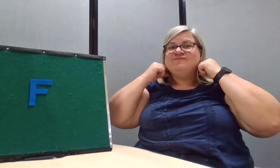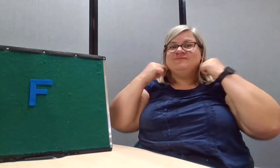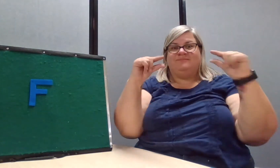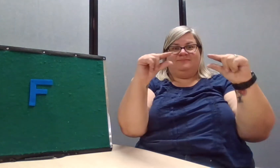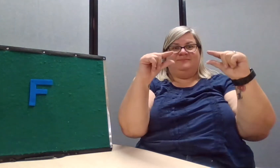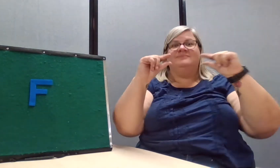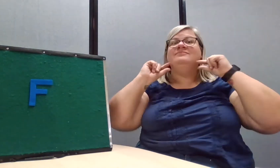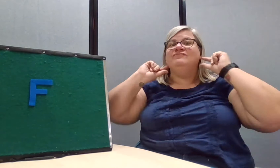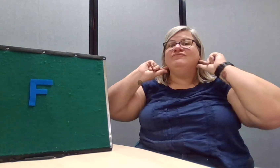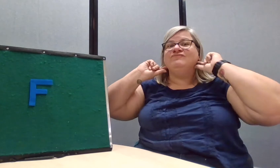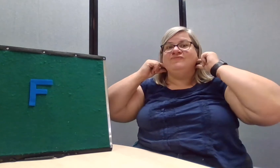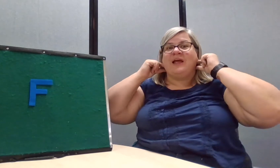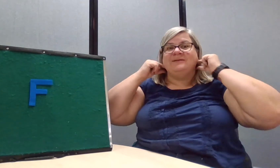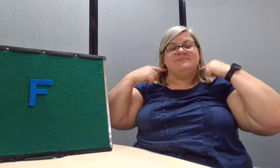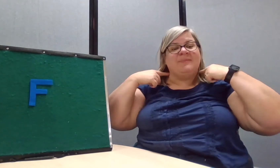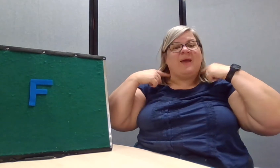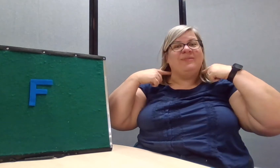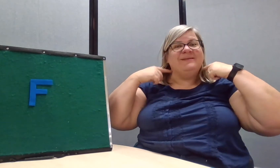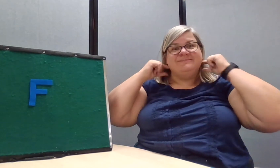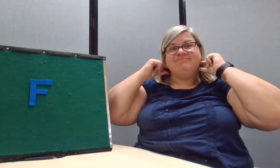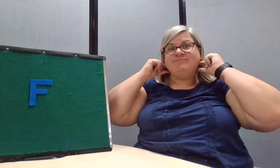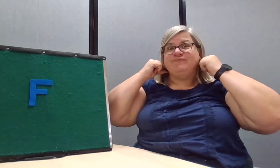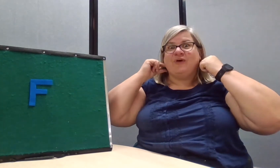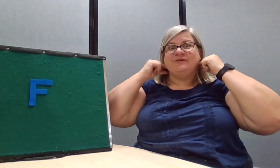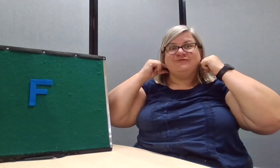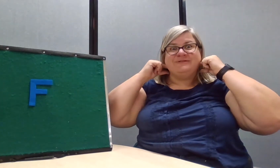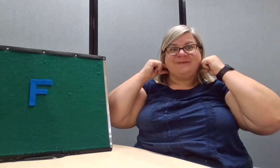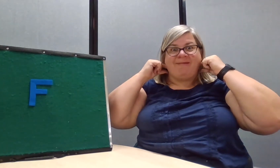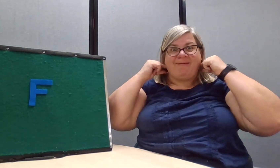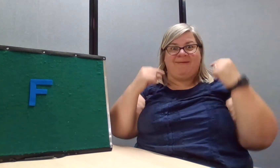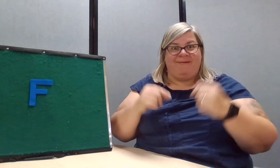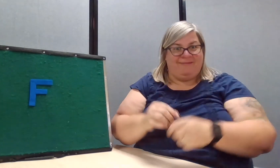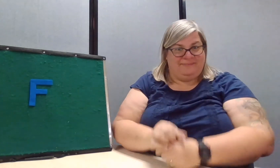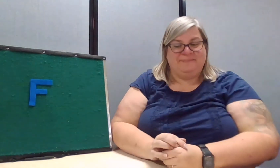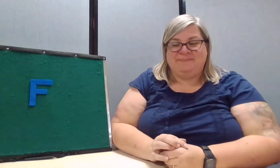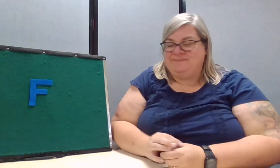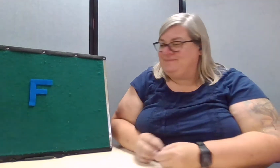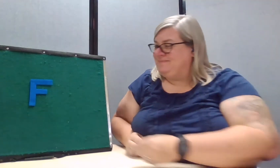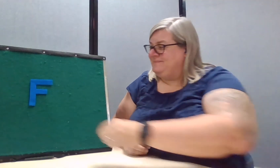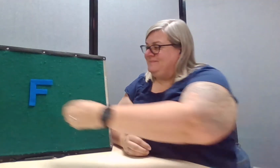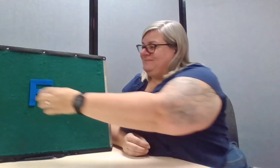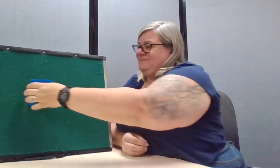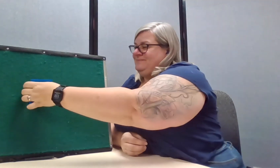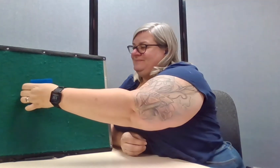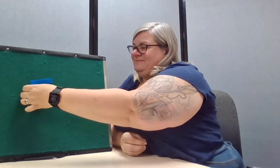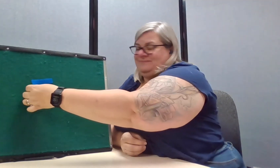And this is how you sign Frankenstein, just like the bolts in his neck.